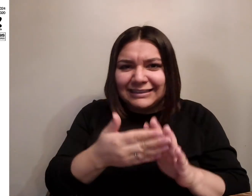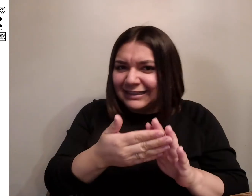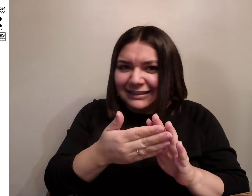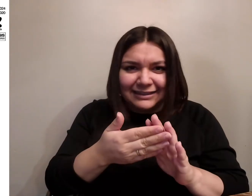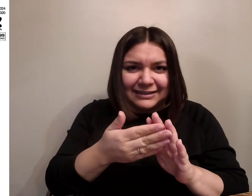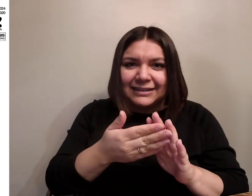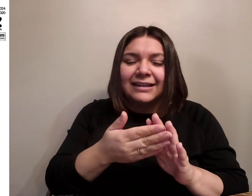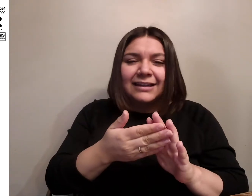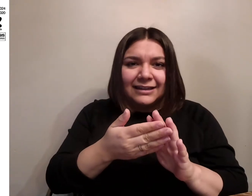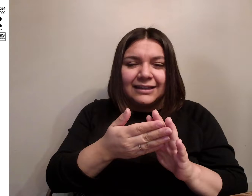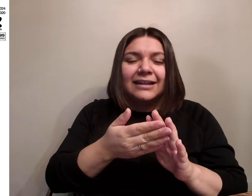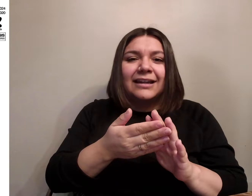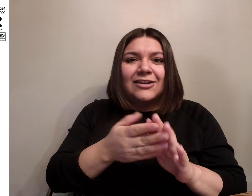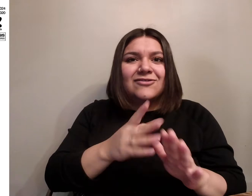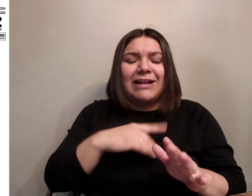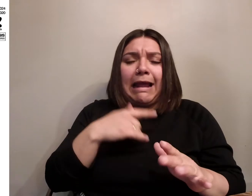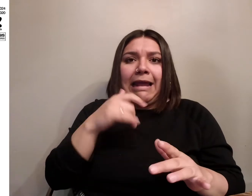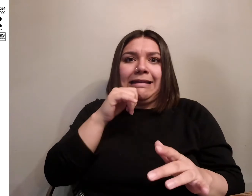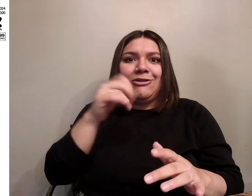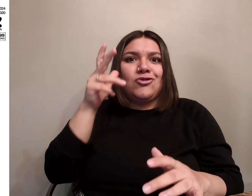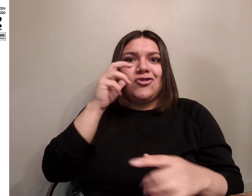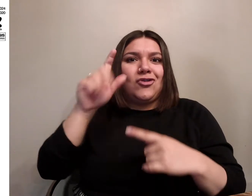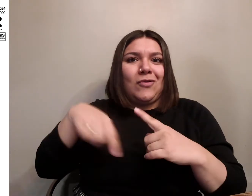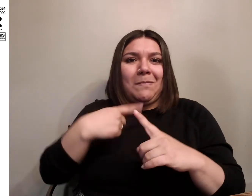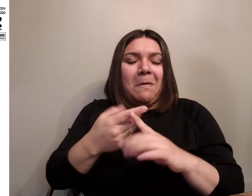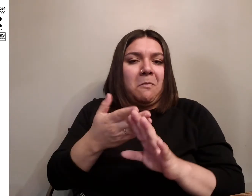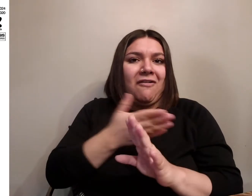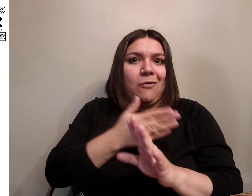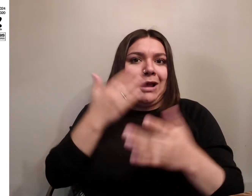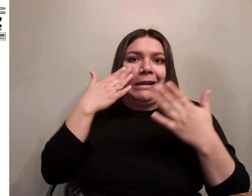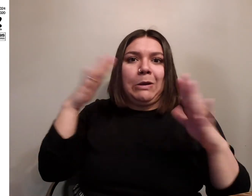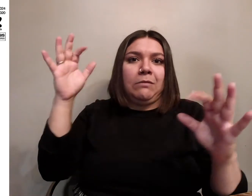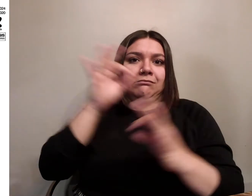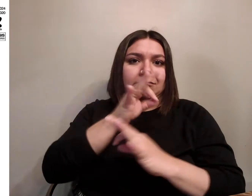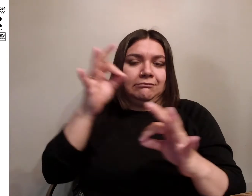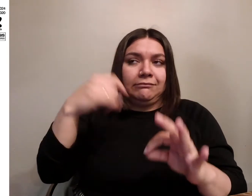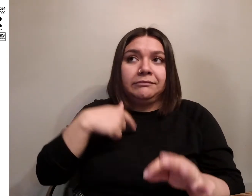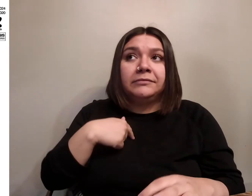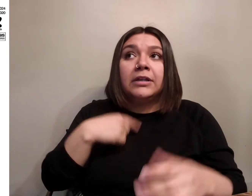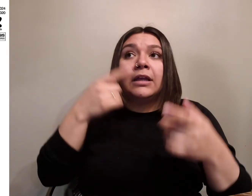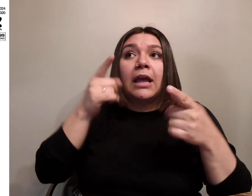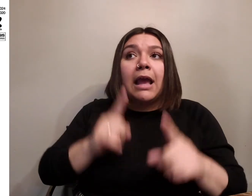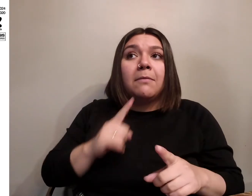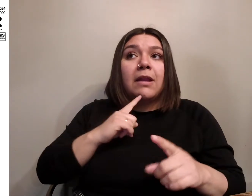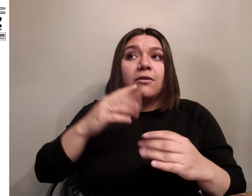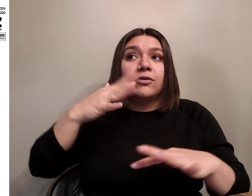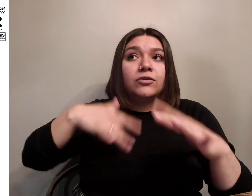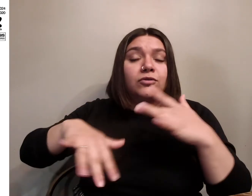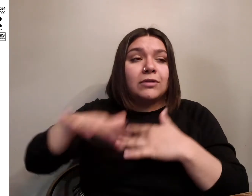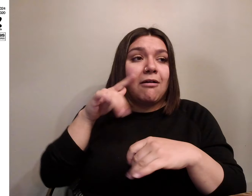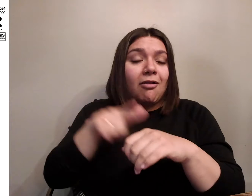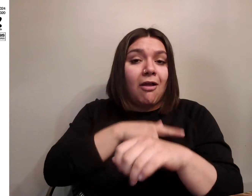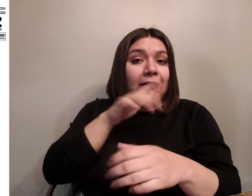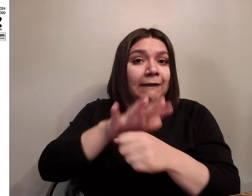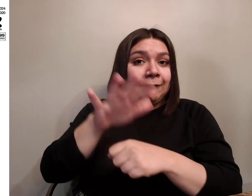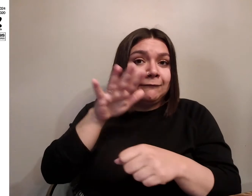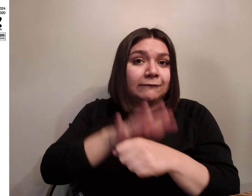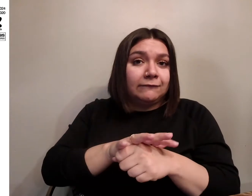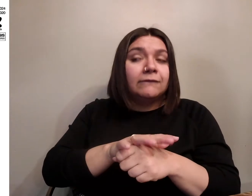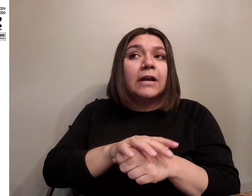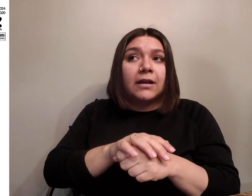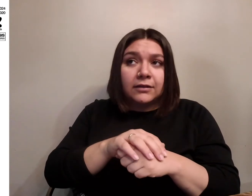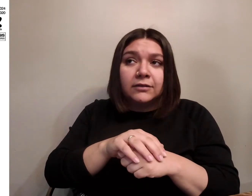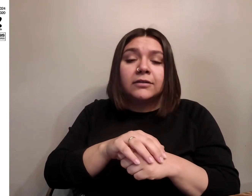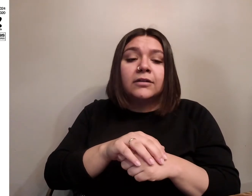this remarkable city that I'd really scarcely heard of before. And I